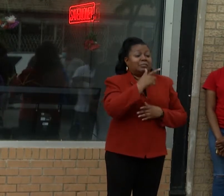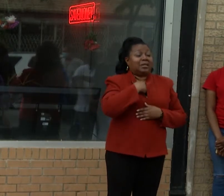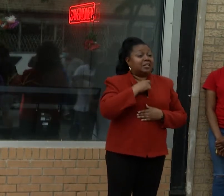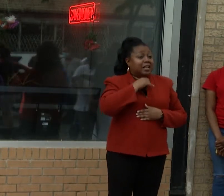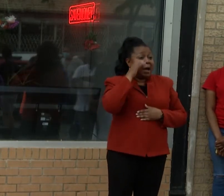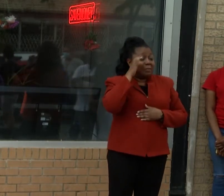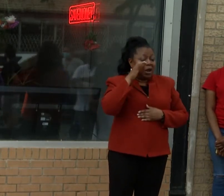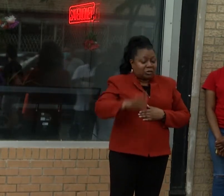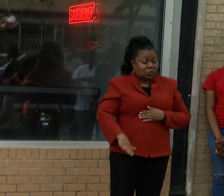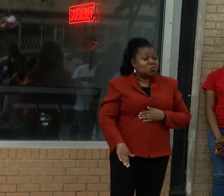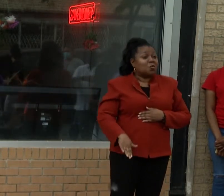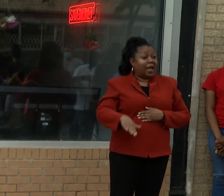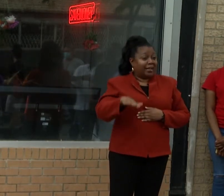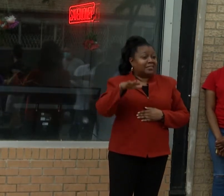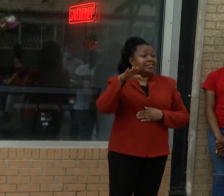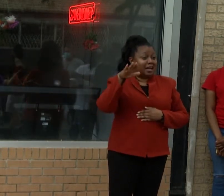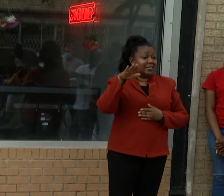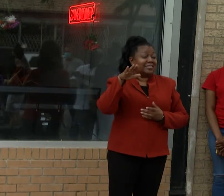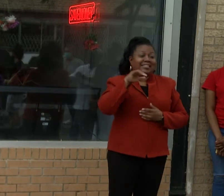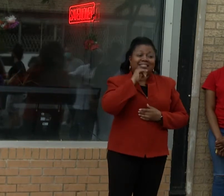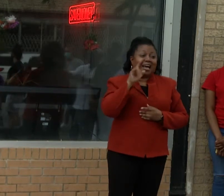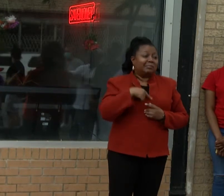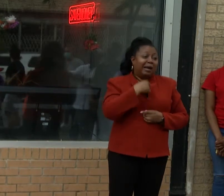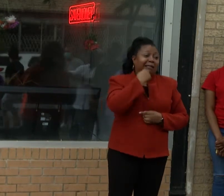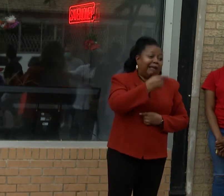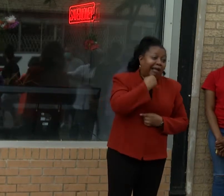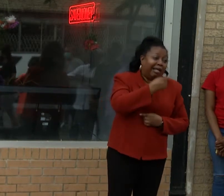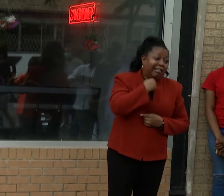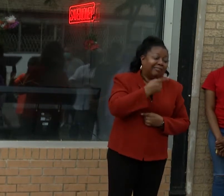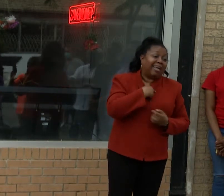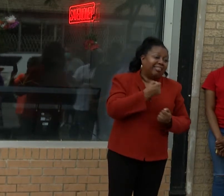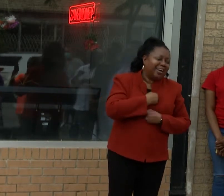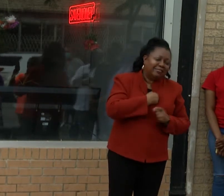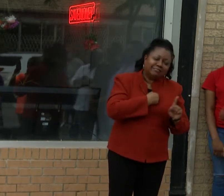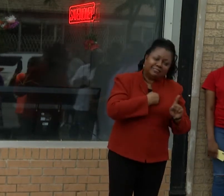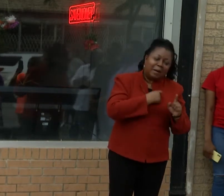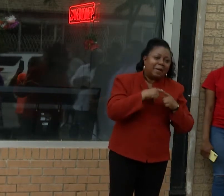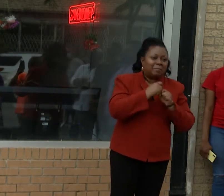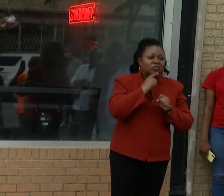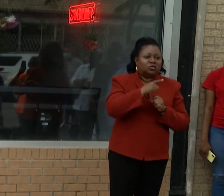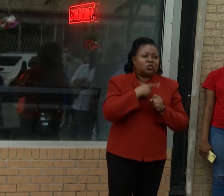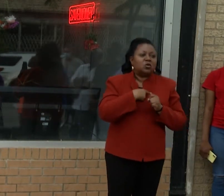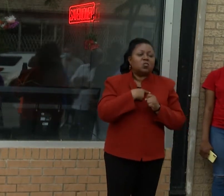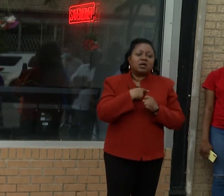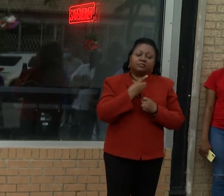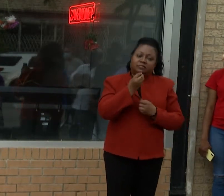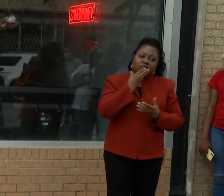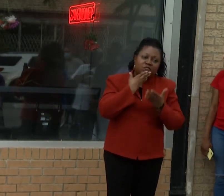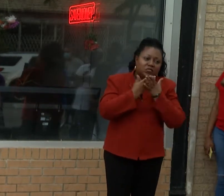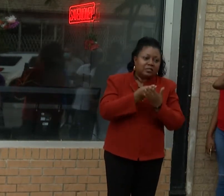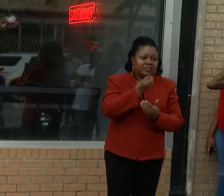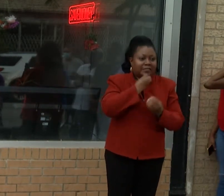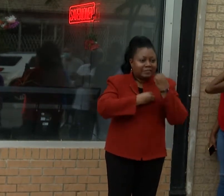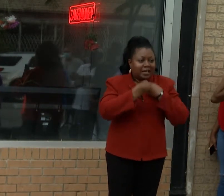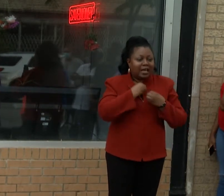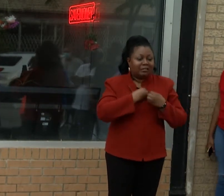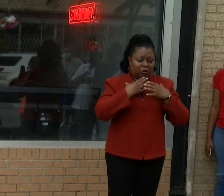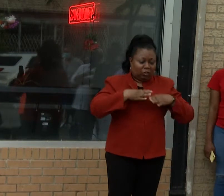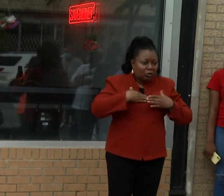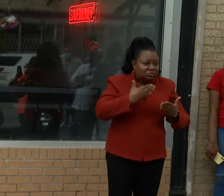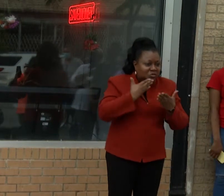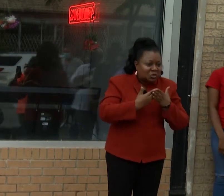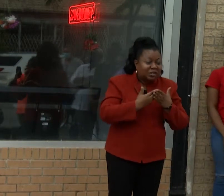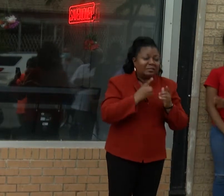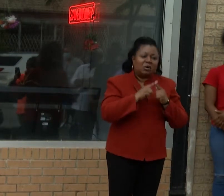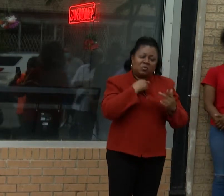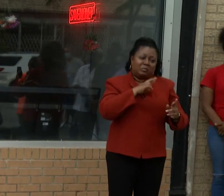our parents raised us not by telling us that they love us, but making sure that we're well-fed and well-clothed.